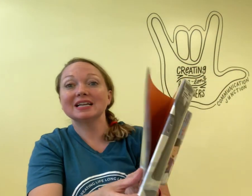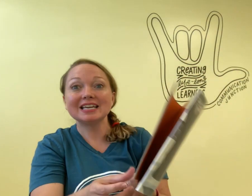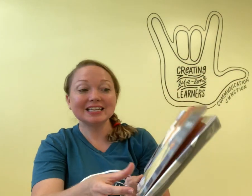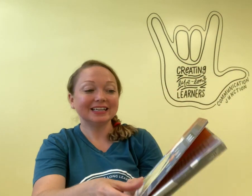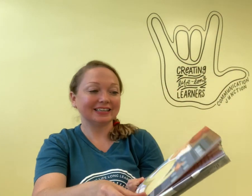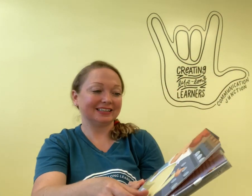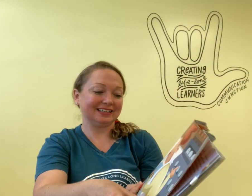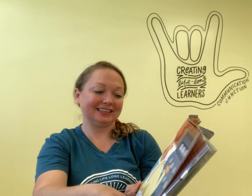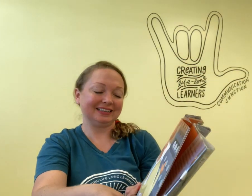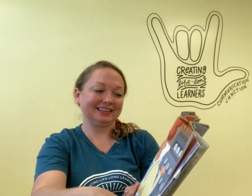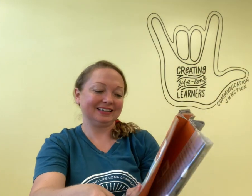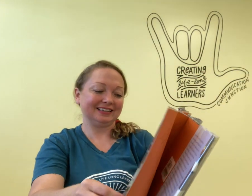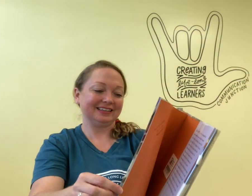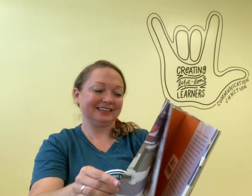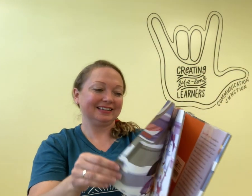money.